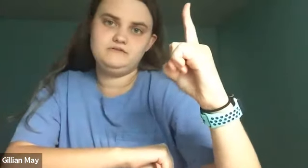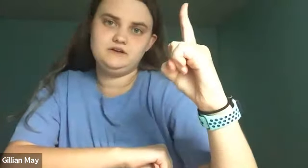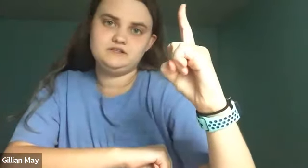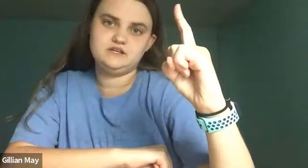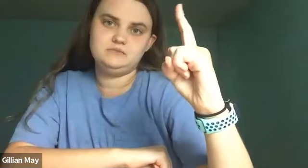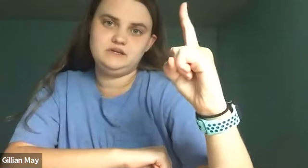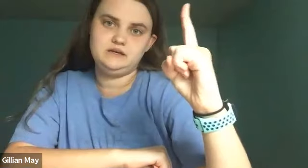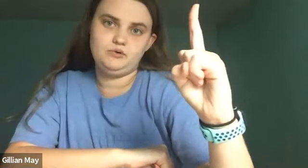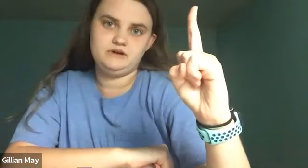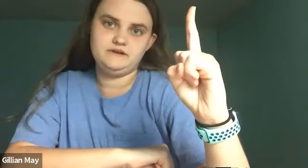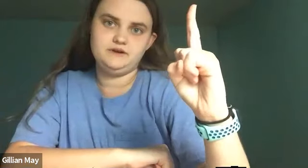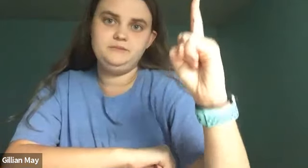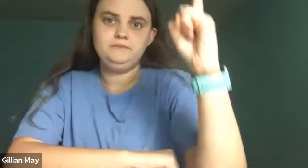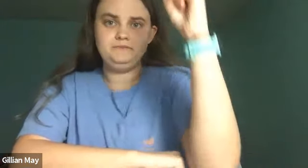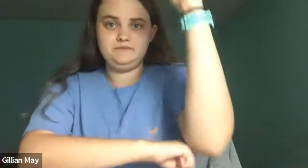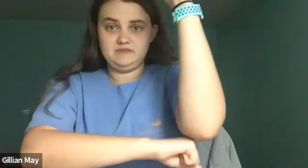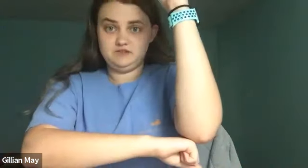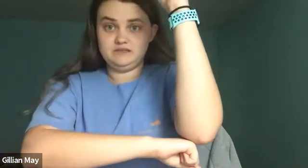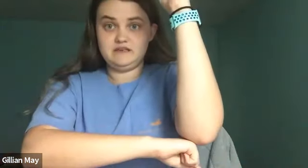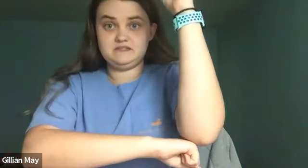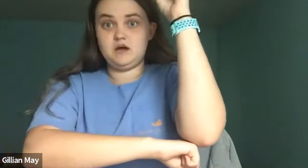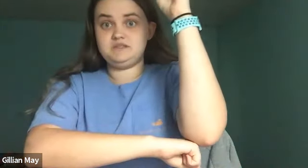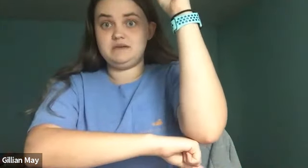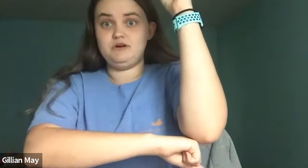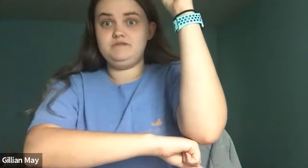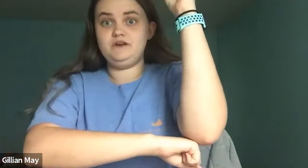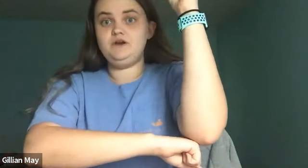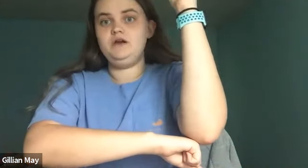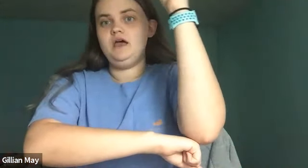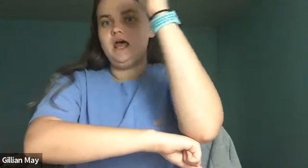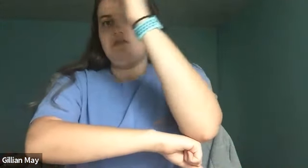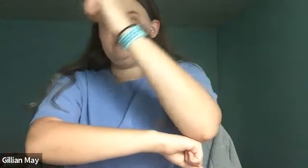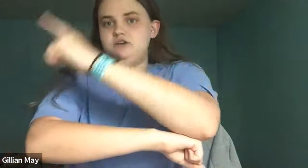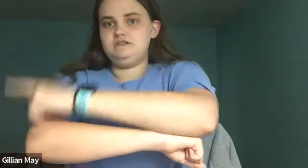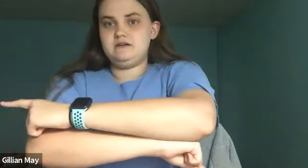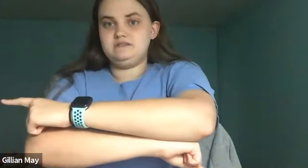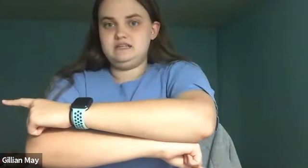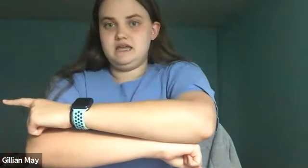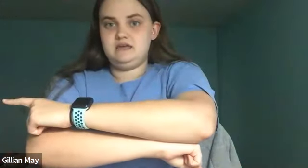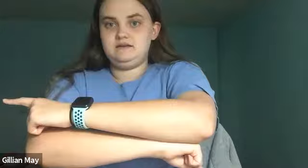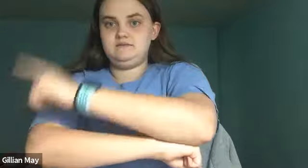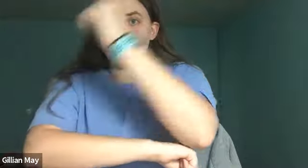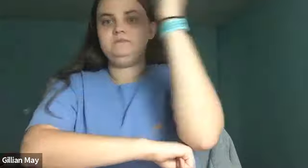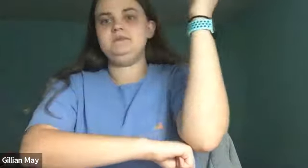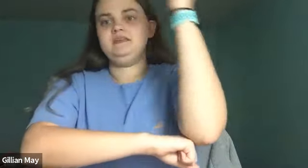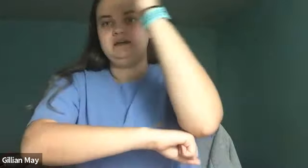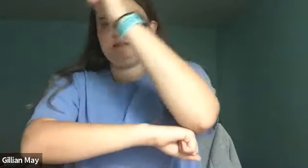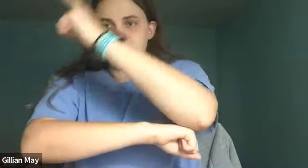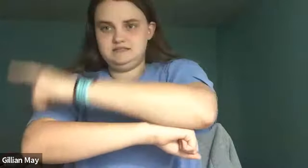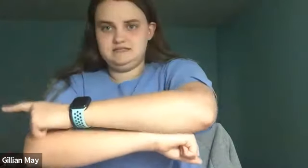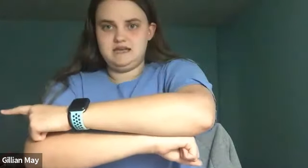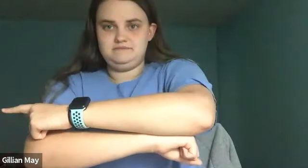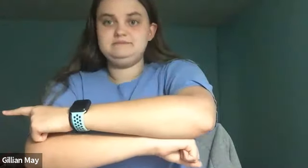finger is going to be pointer finger. So it's at the top, so that pointer finger. And then you go down, day, day,